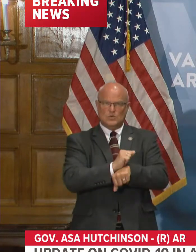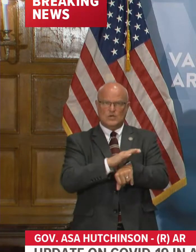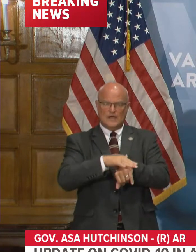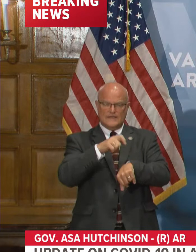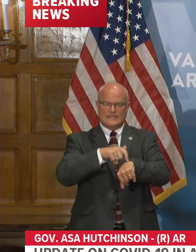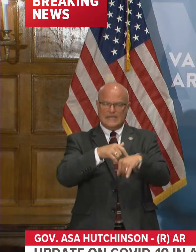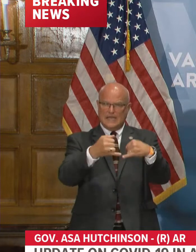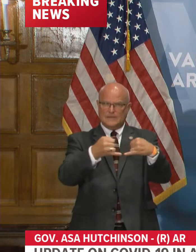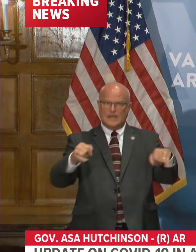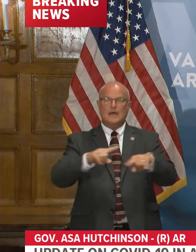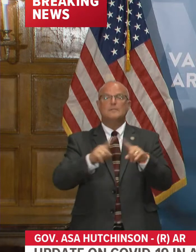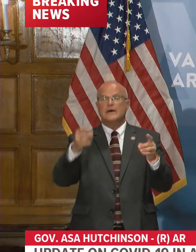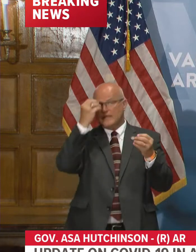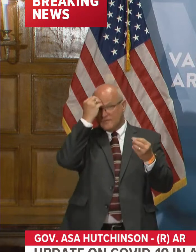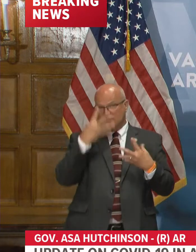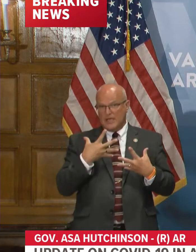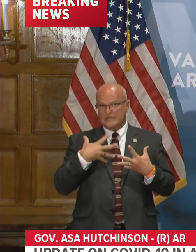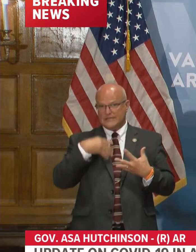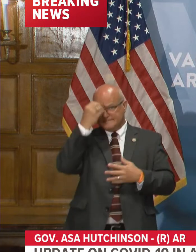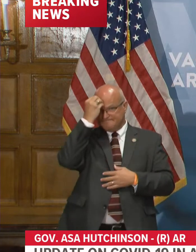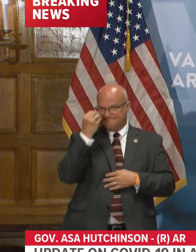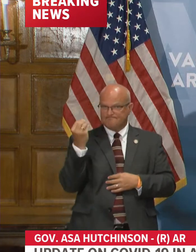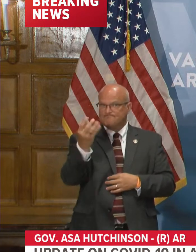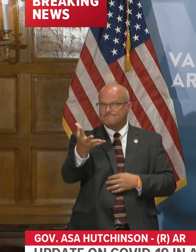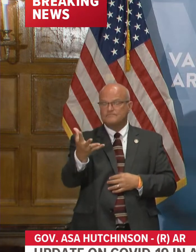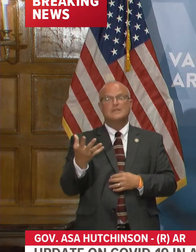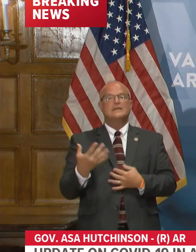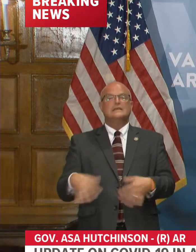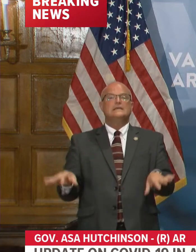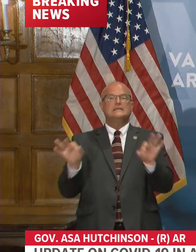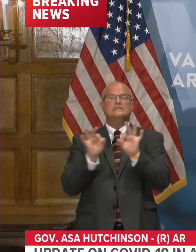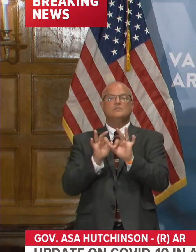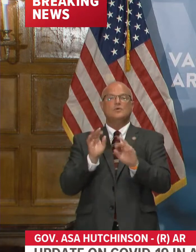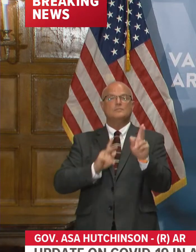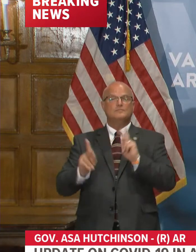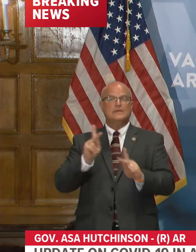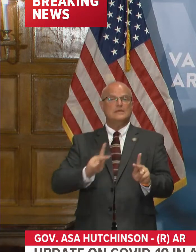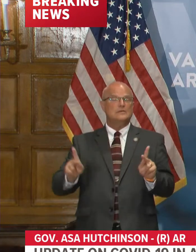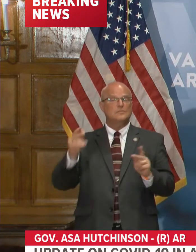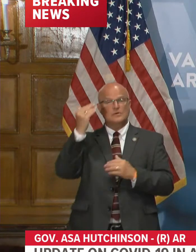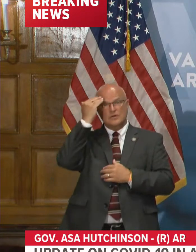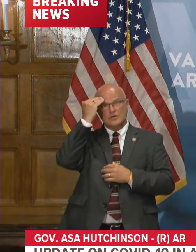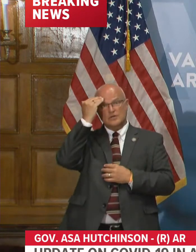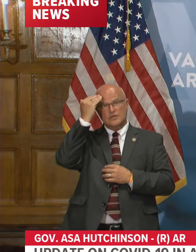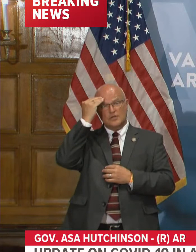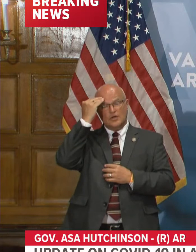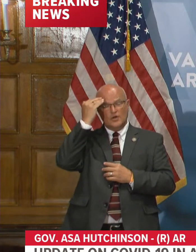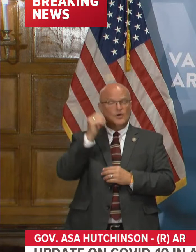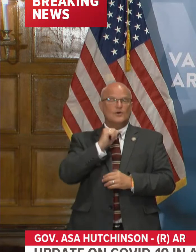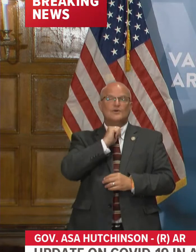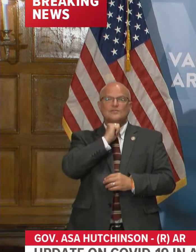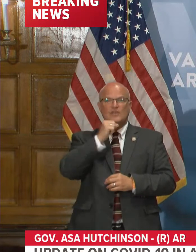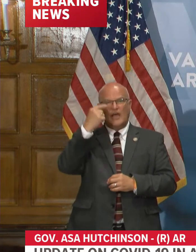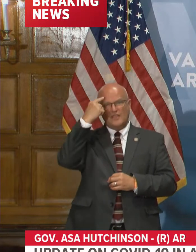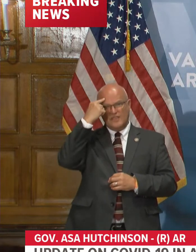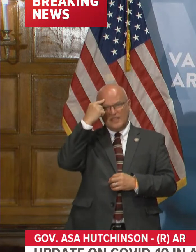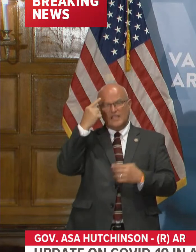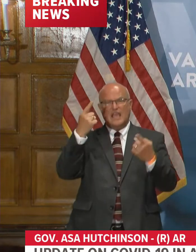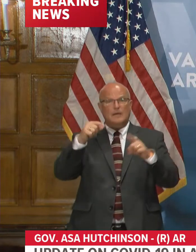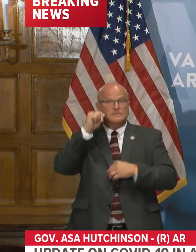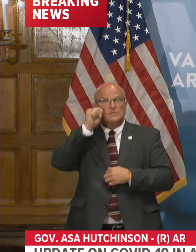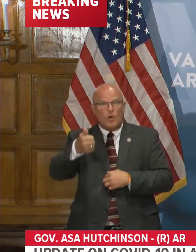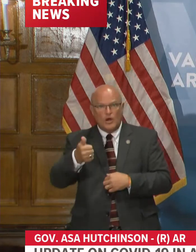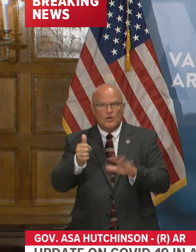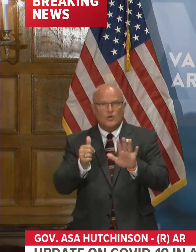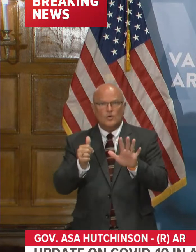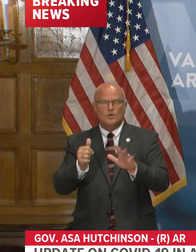but that is the information, and I put that out there because it's important for everyone to not think it's going to happen